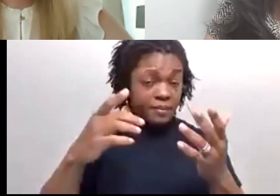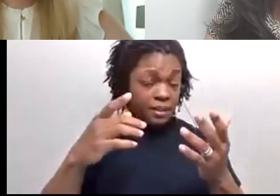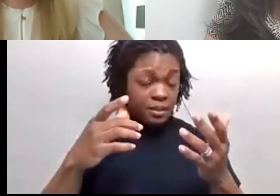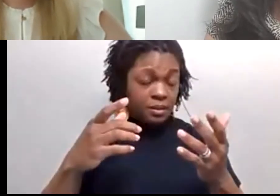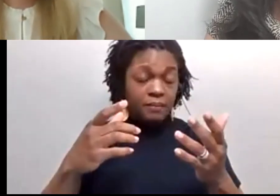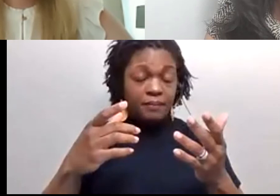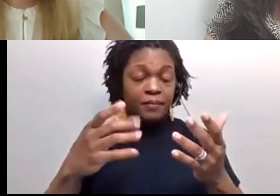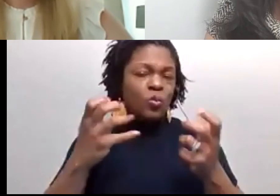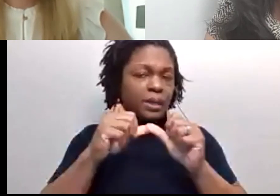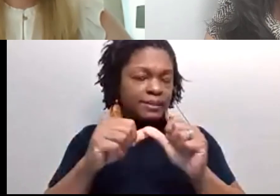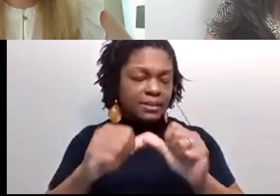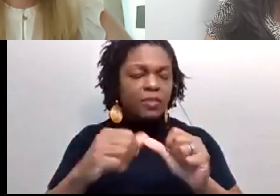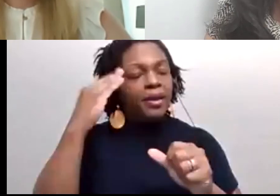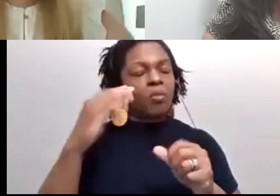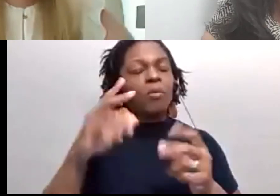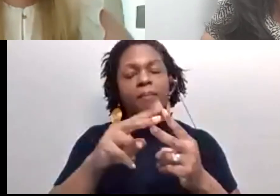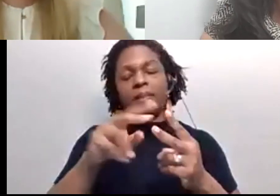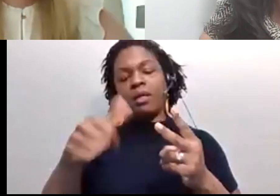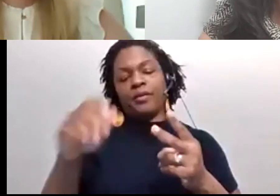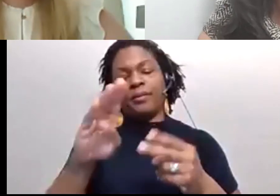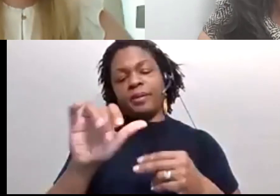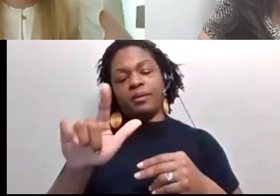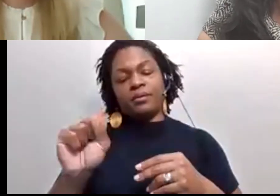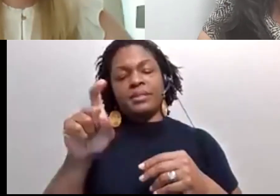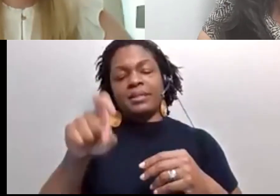a couple of the bills that need some work on, even though they